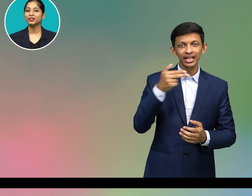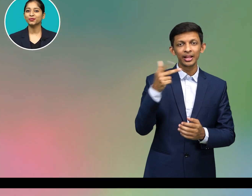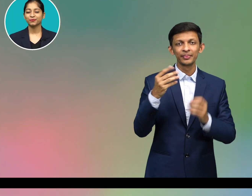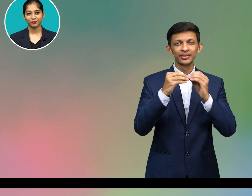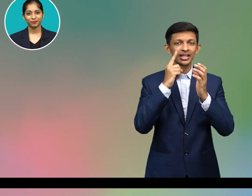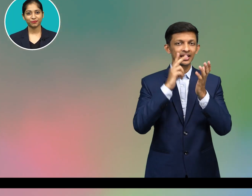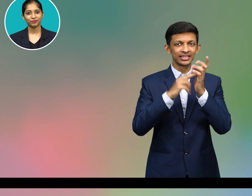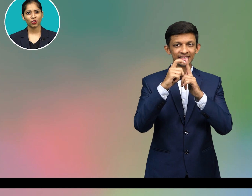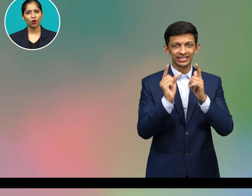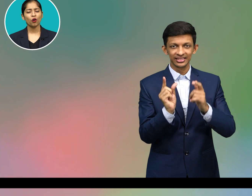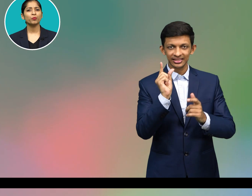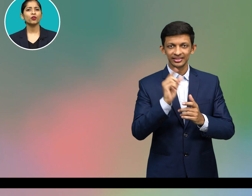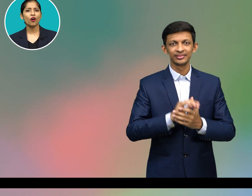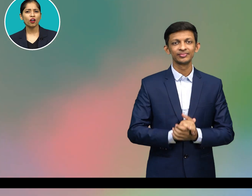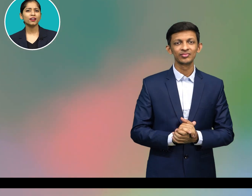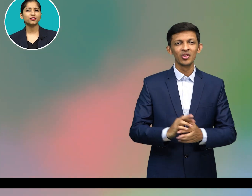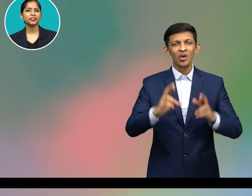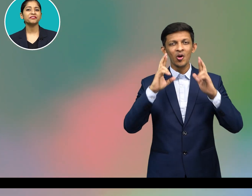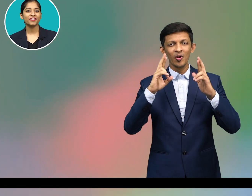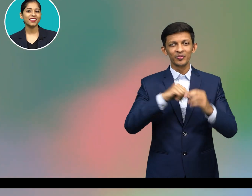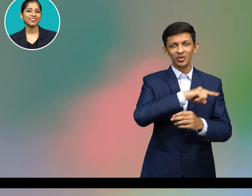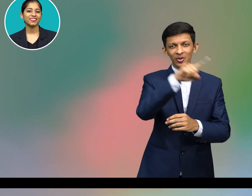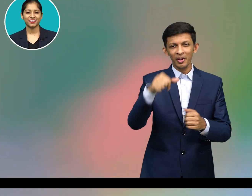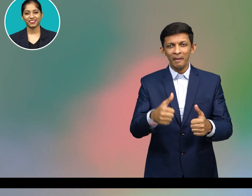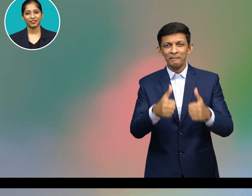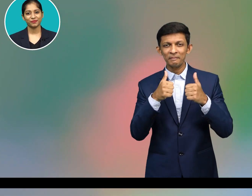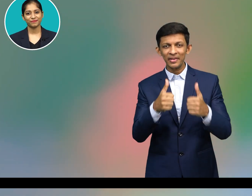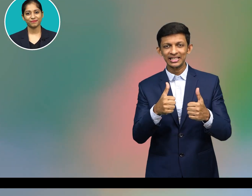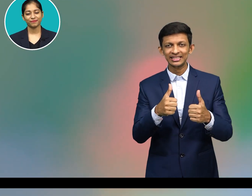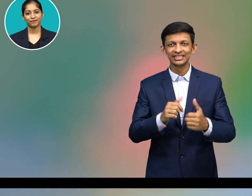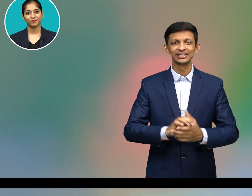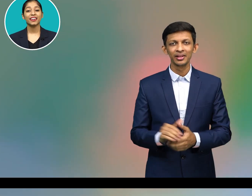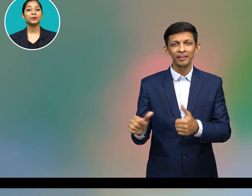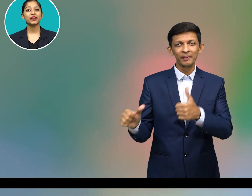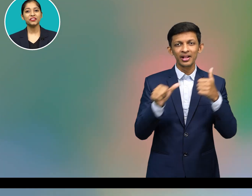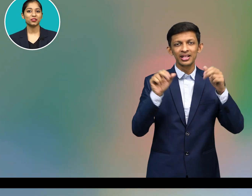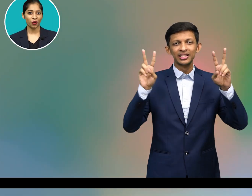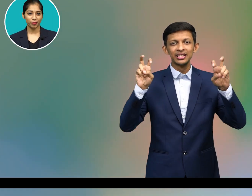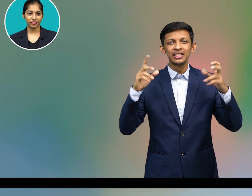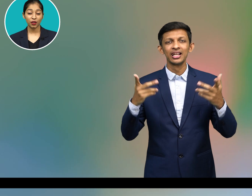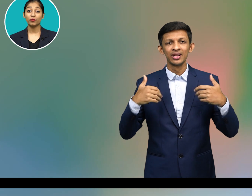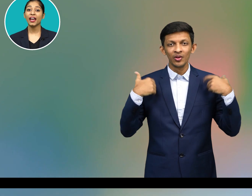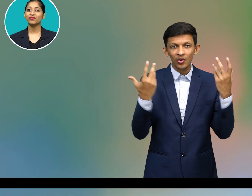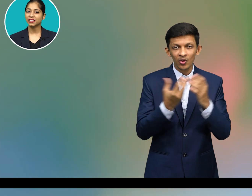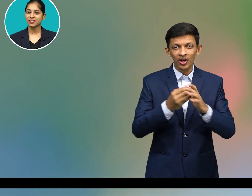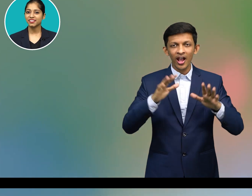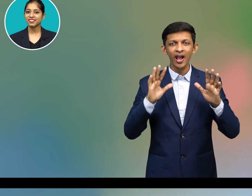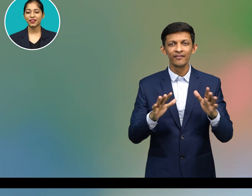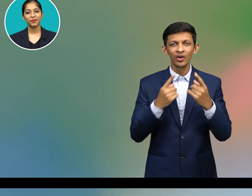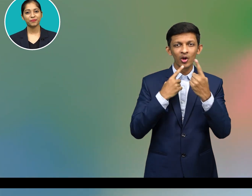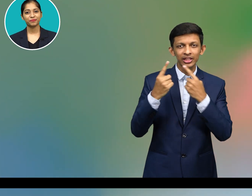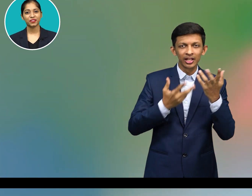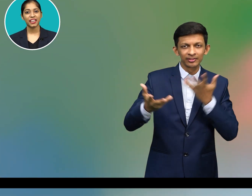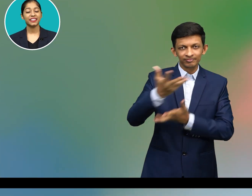I am Bindu. Hope you all are doing well. In the previous topic, we have